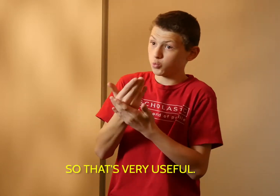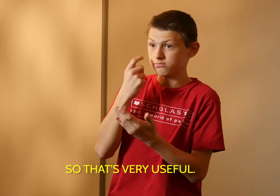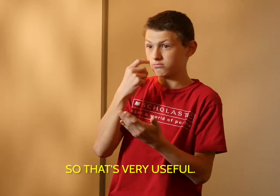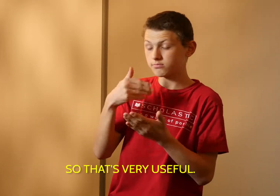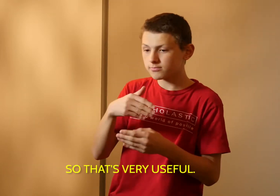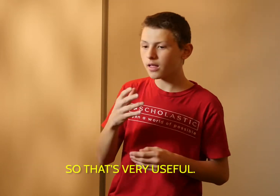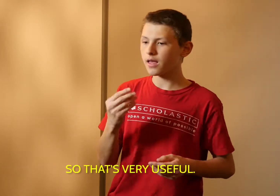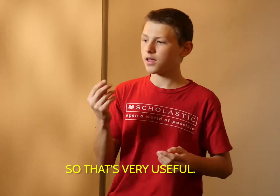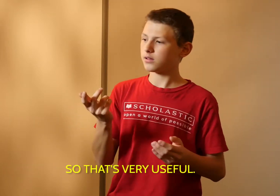very useful.